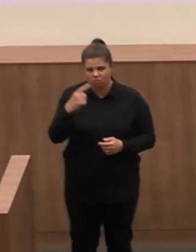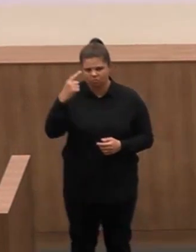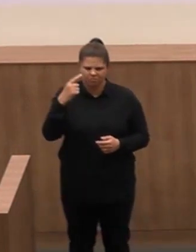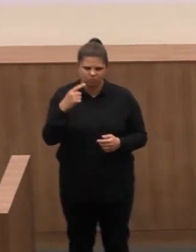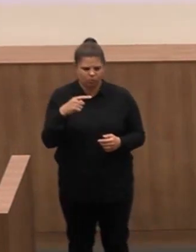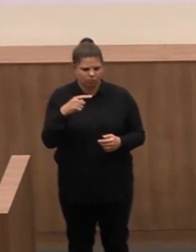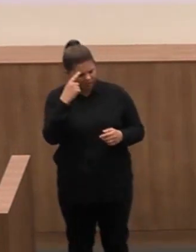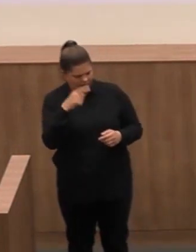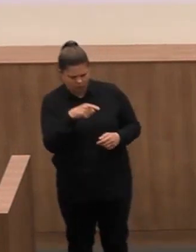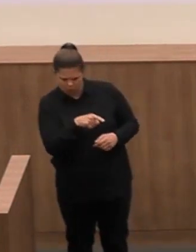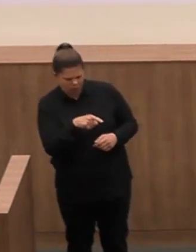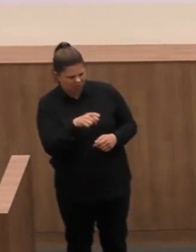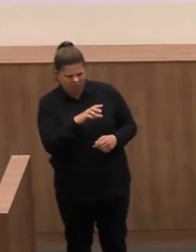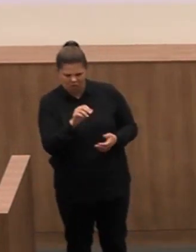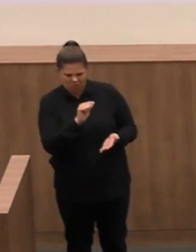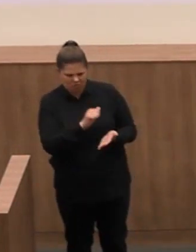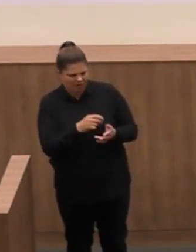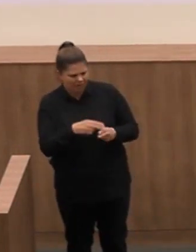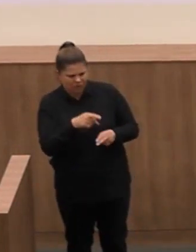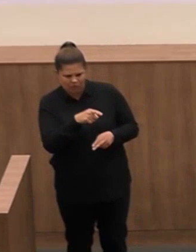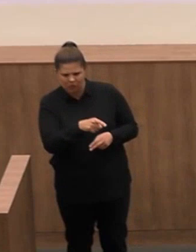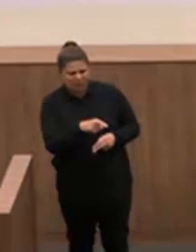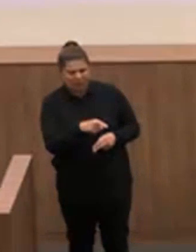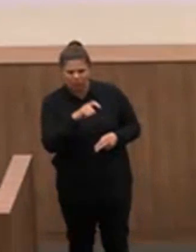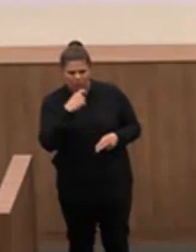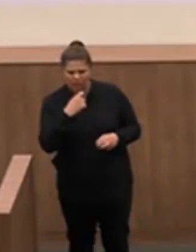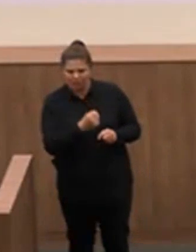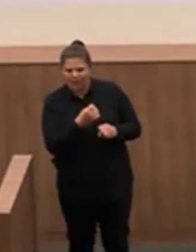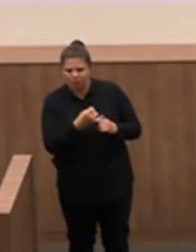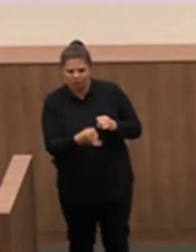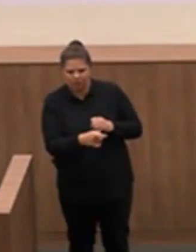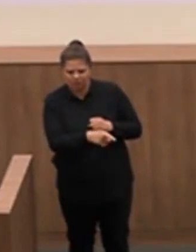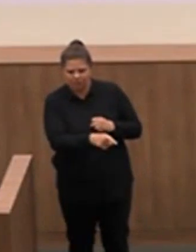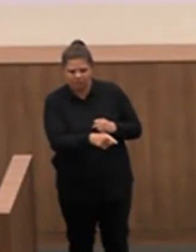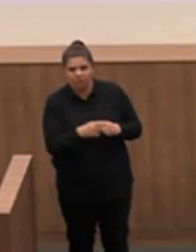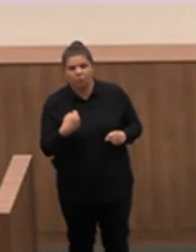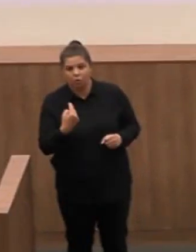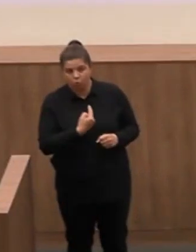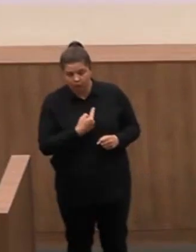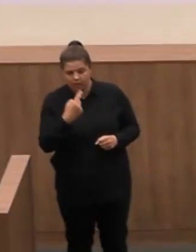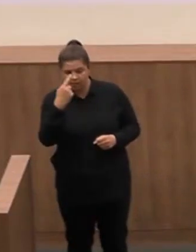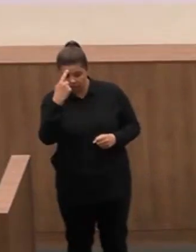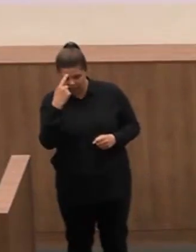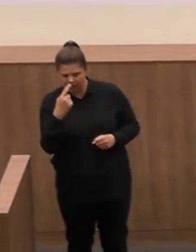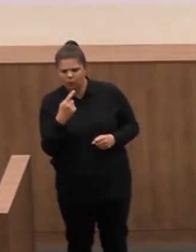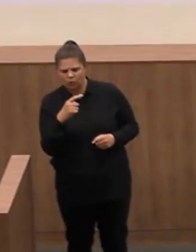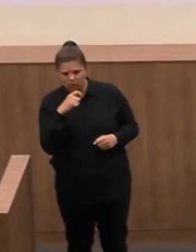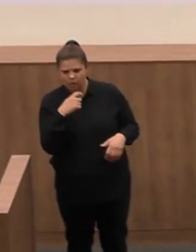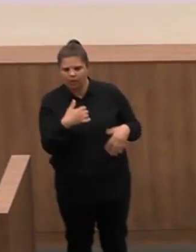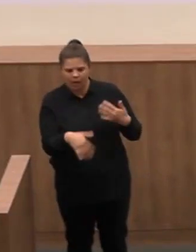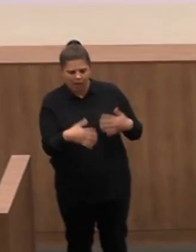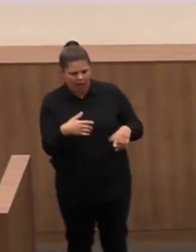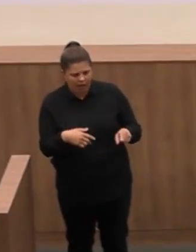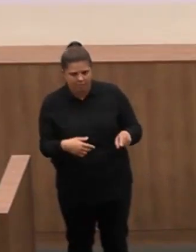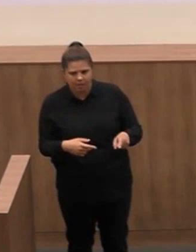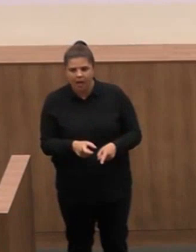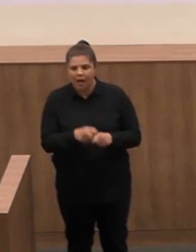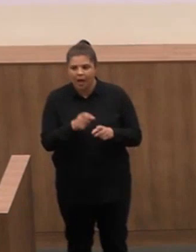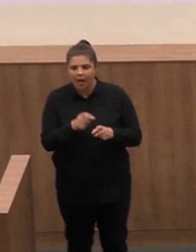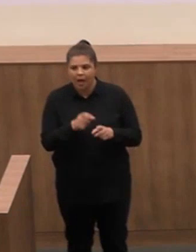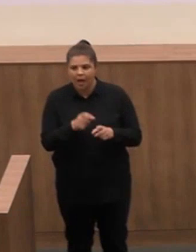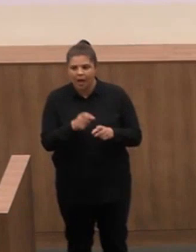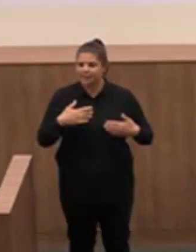own best interests, or that they are things that we perceive to be detrimental to themselves, it's really hard for us